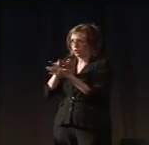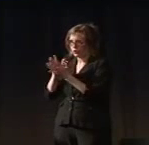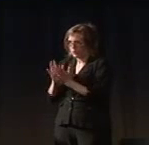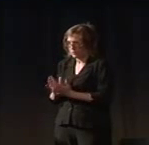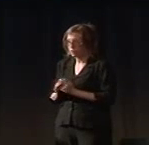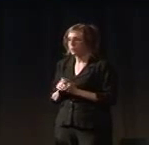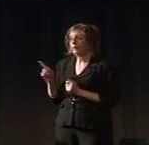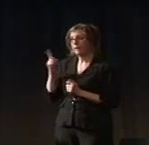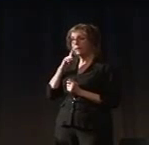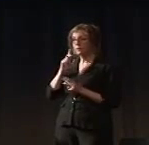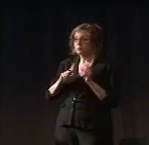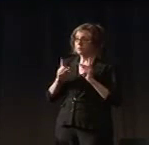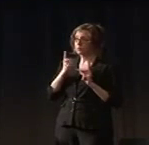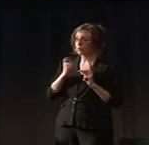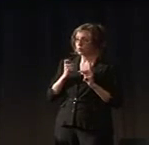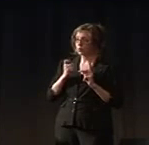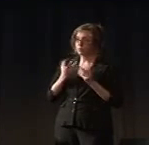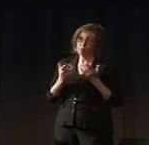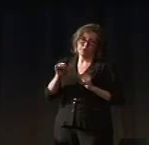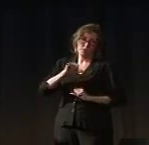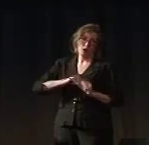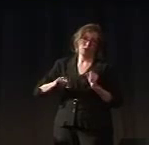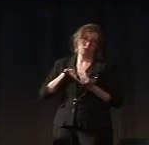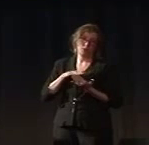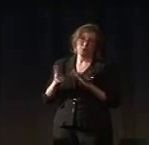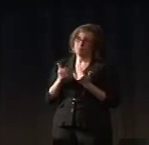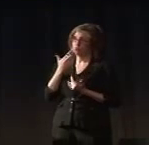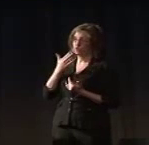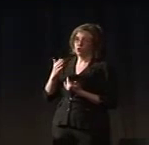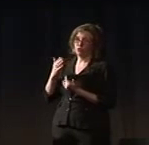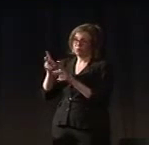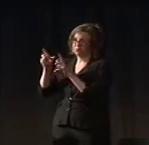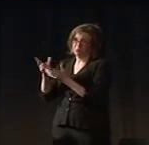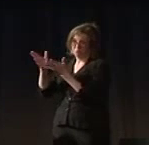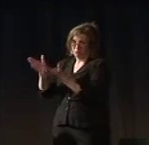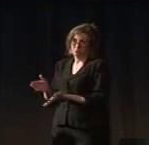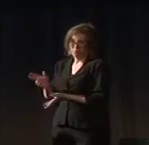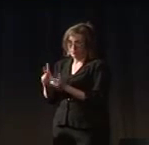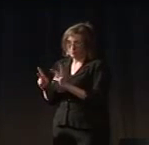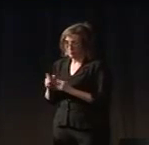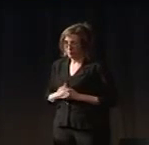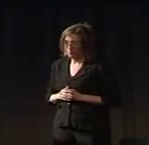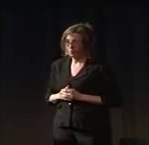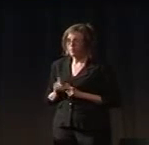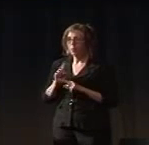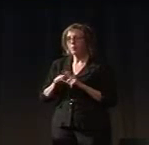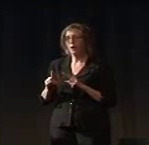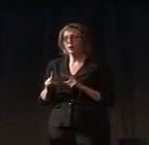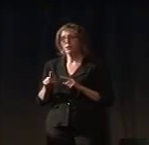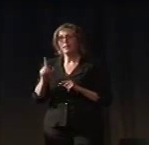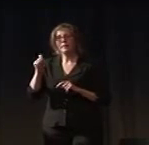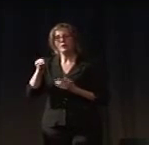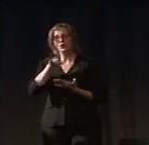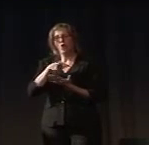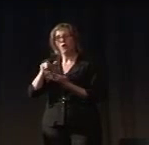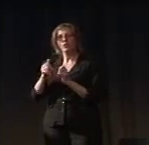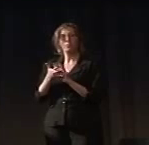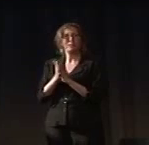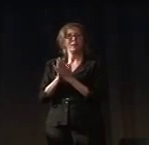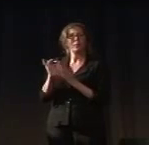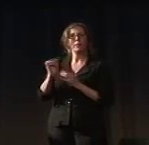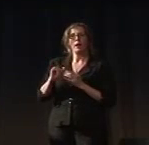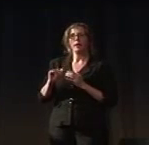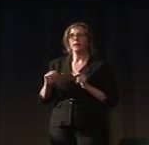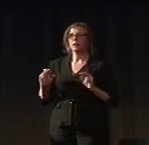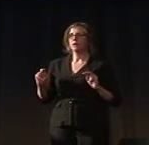those in science studies might be especially good at this role, a certain type of scholar to be diplomats, that we must be able to